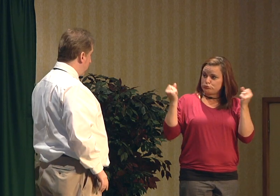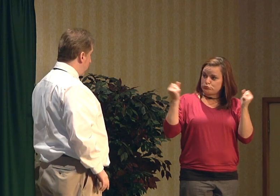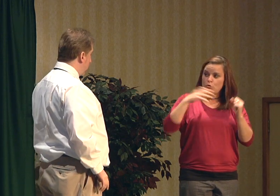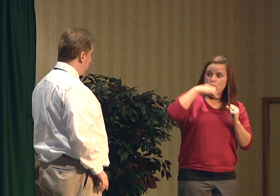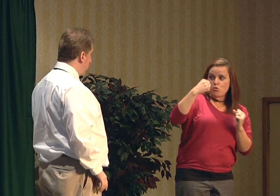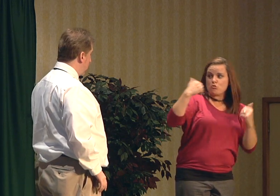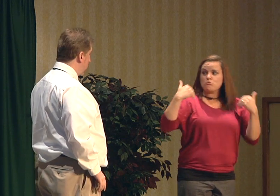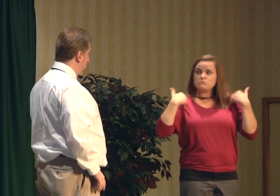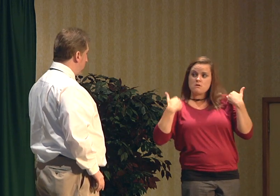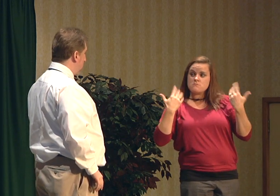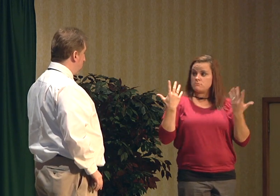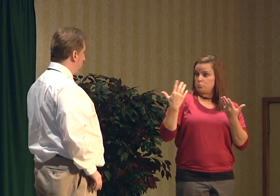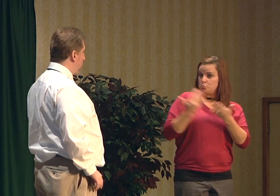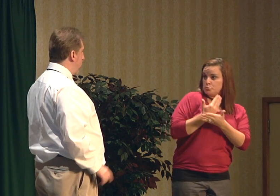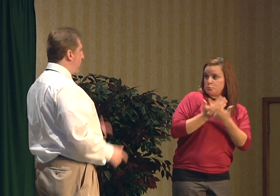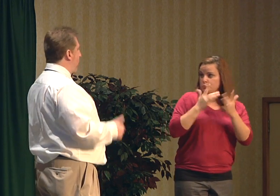Soon. Will there be a variety of signers?